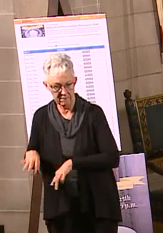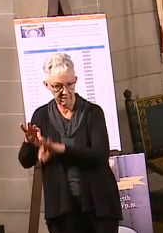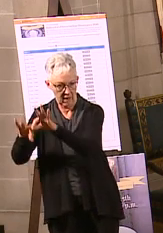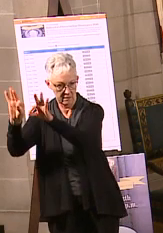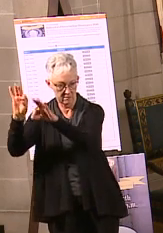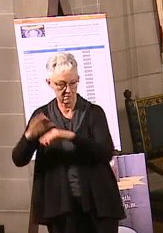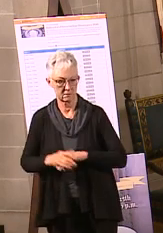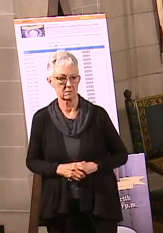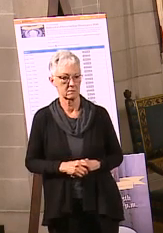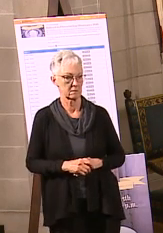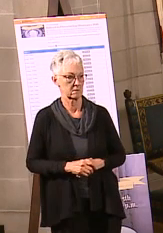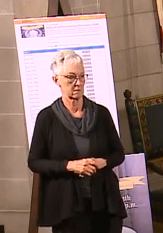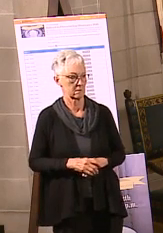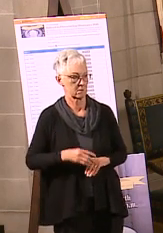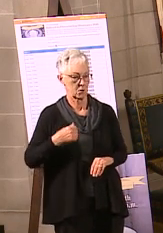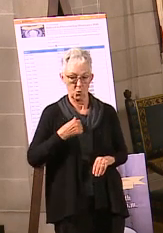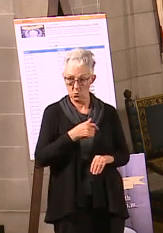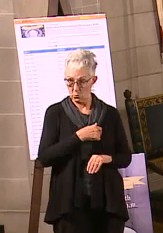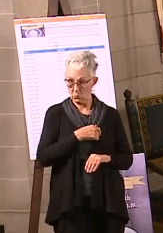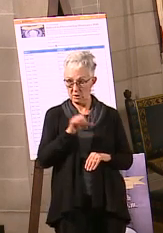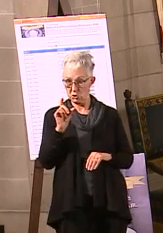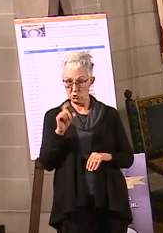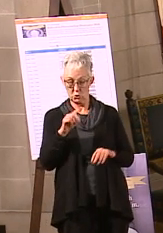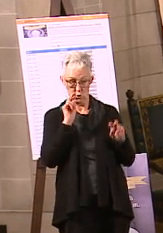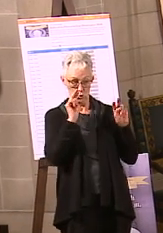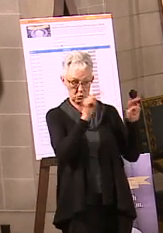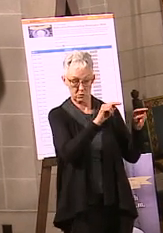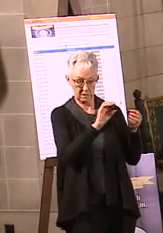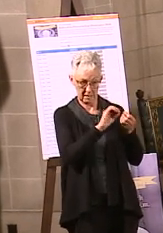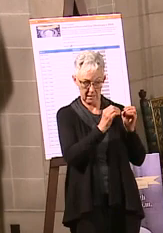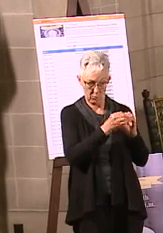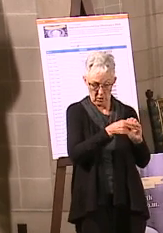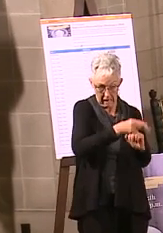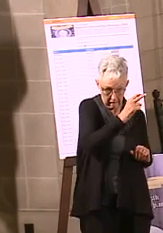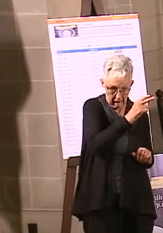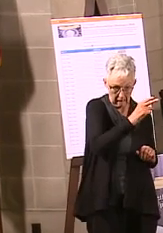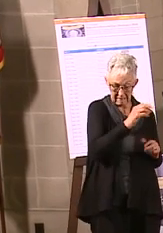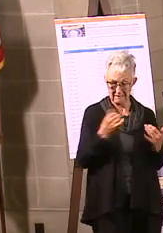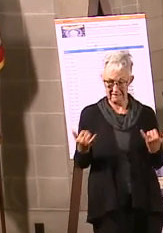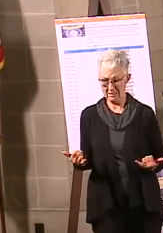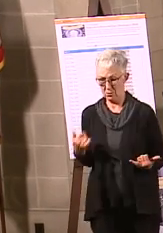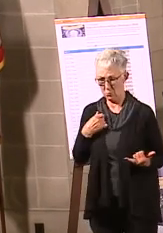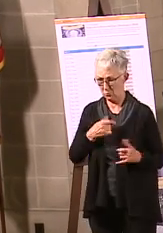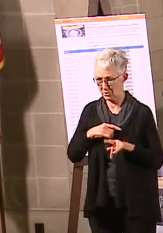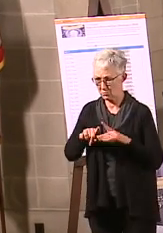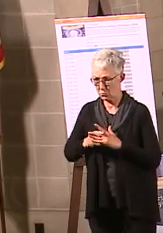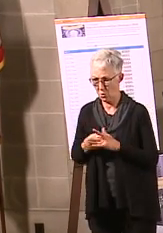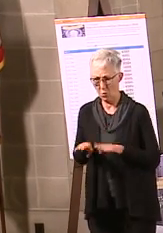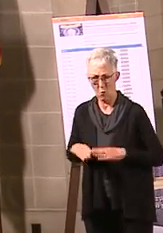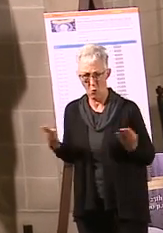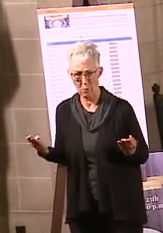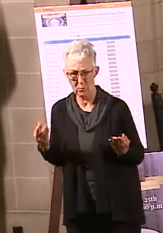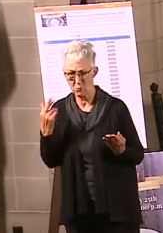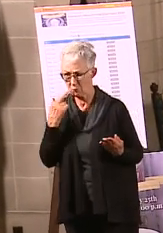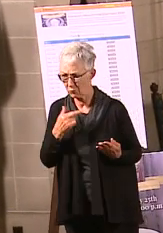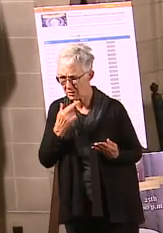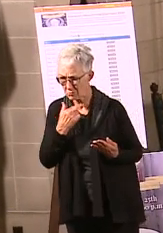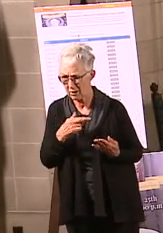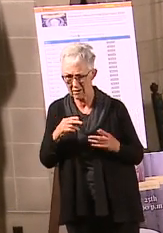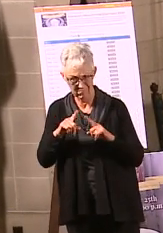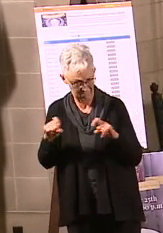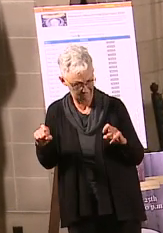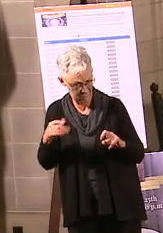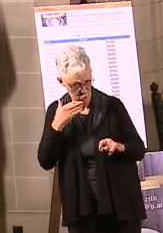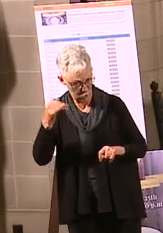daily highs right as we are beginning to reopen? So again, I want to go back to our analogy of the speed limit. We could end